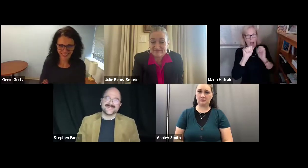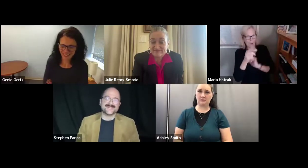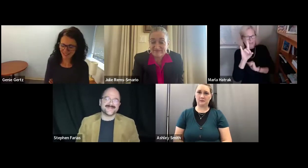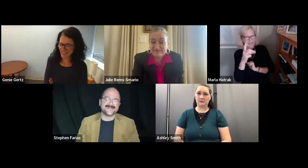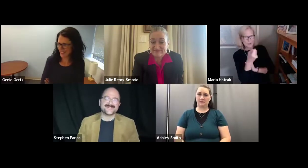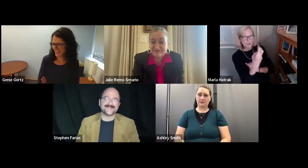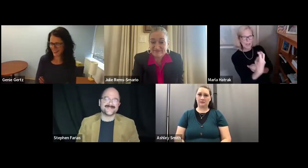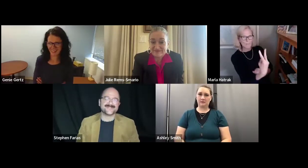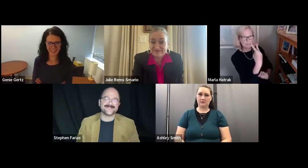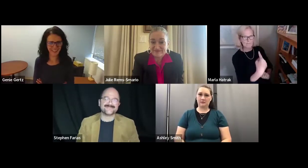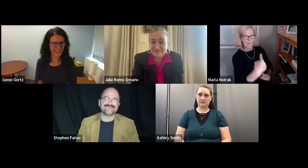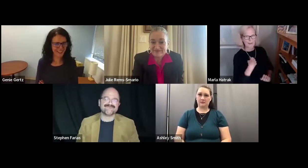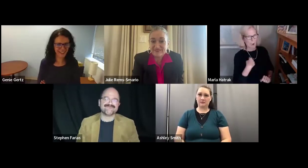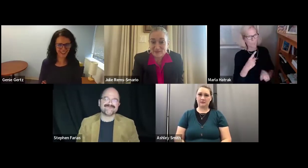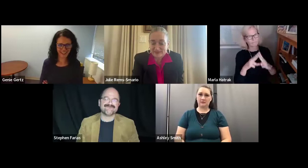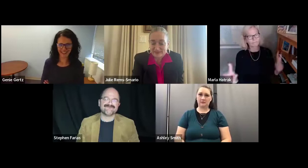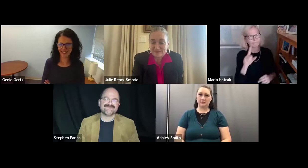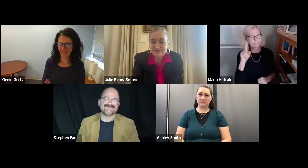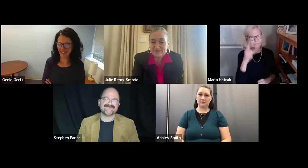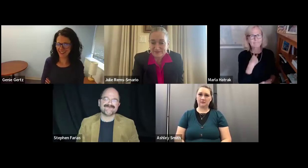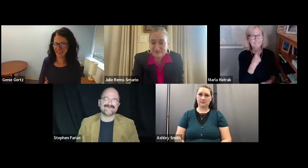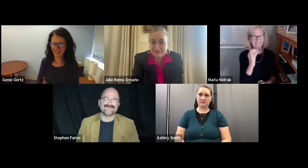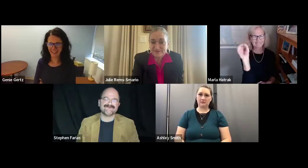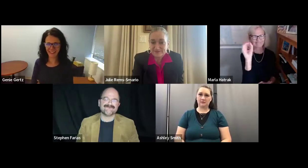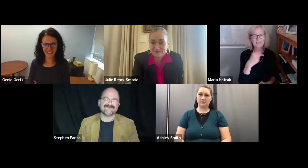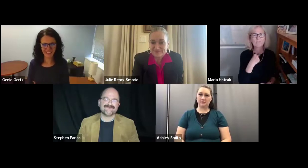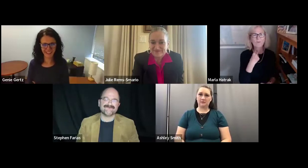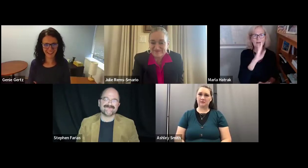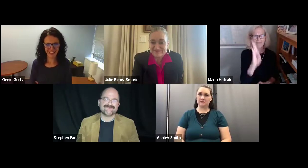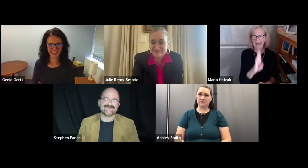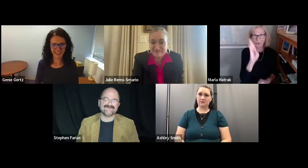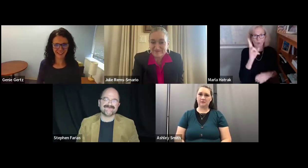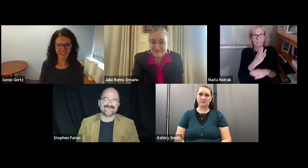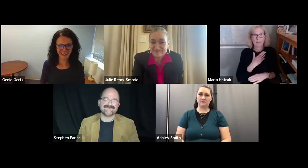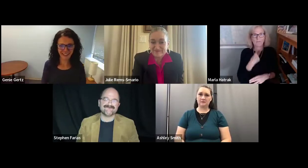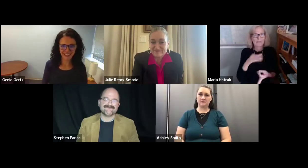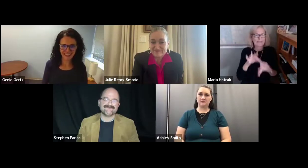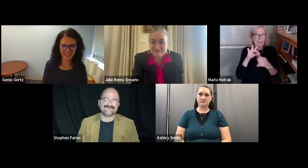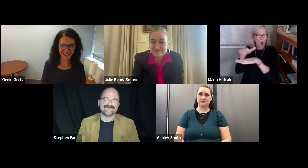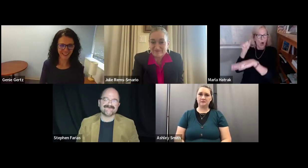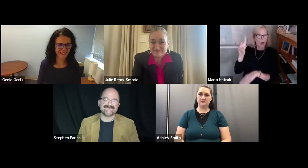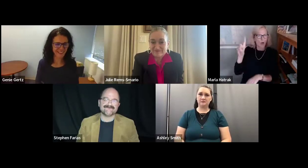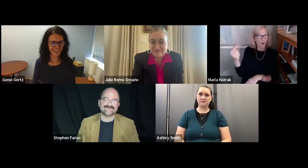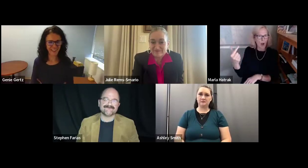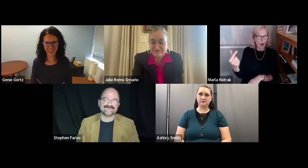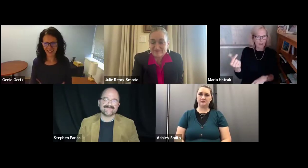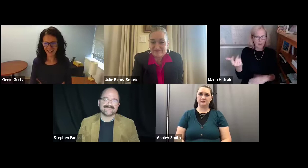well, really? How did she perceive me, first of all? Because I did not use my voice,